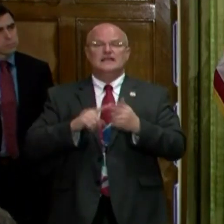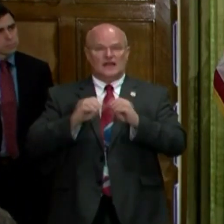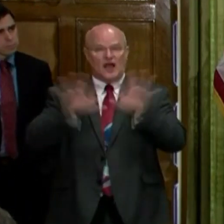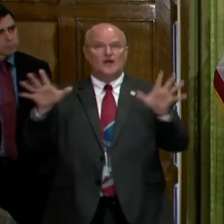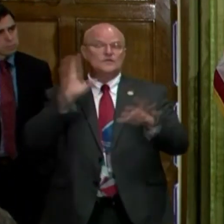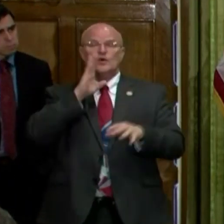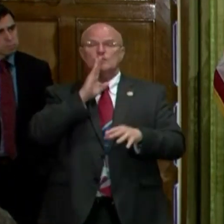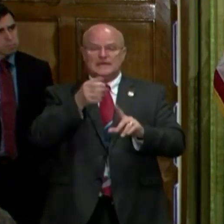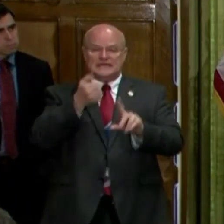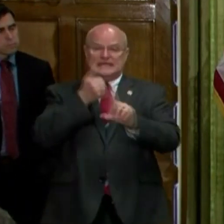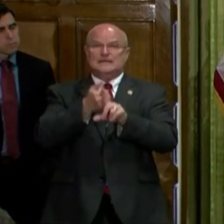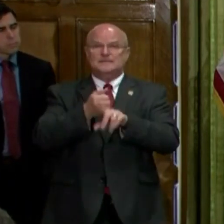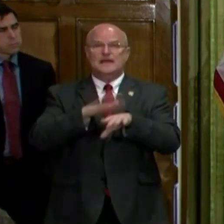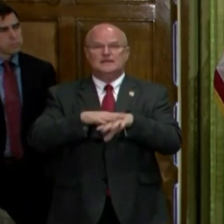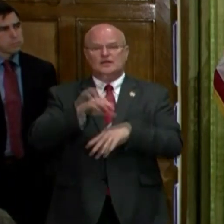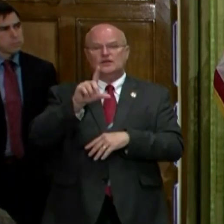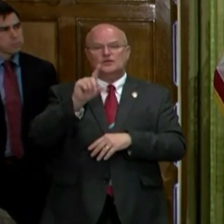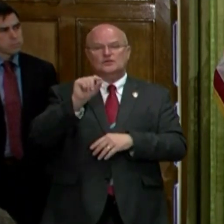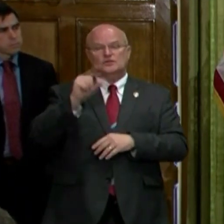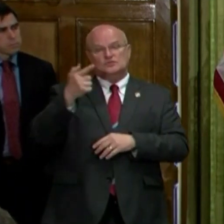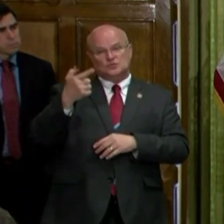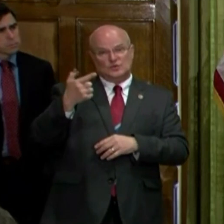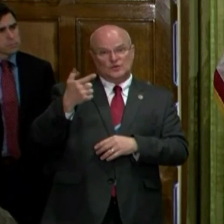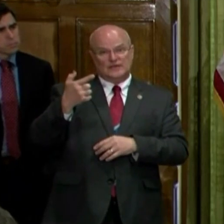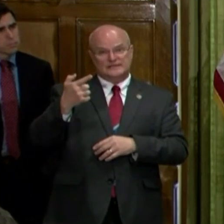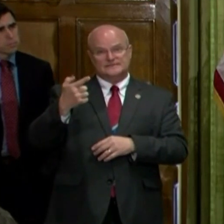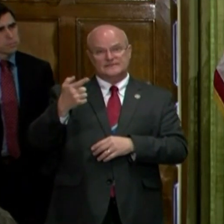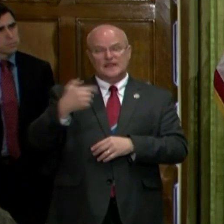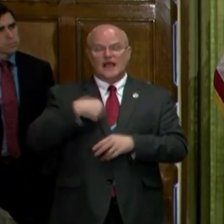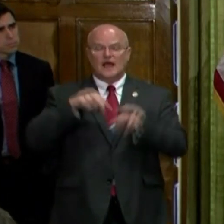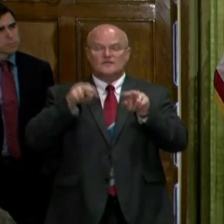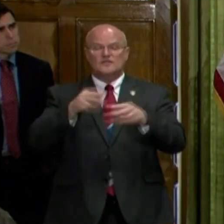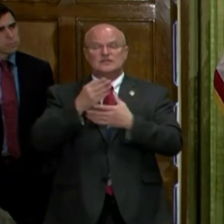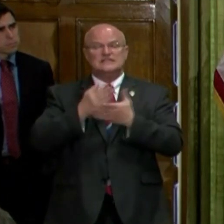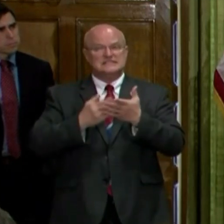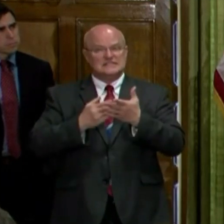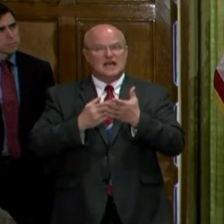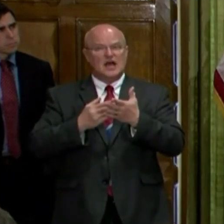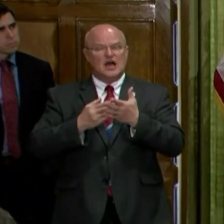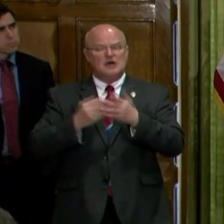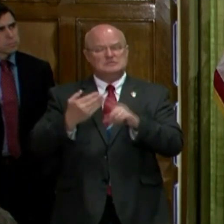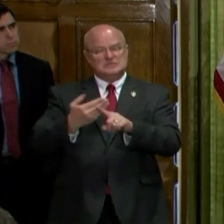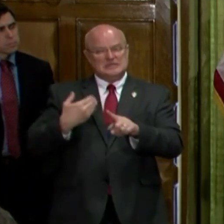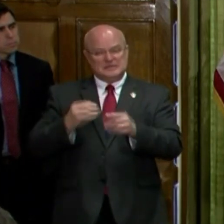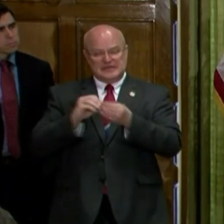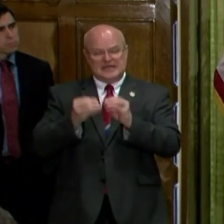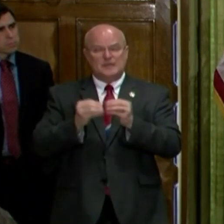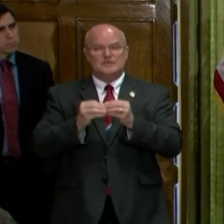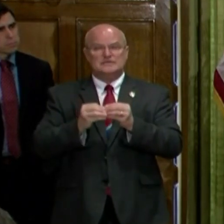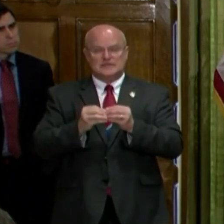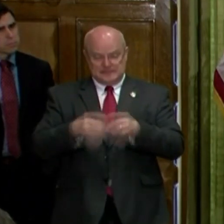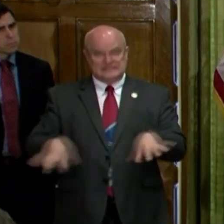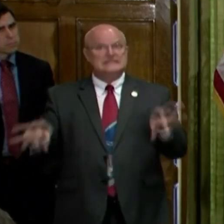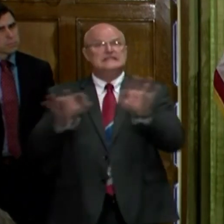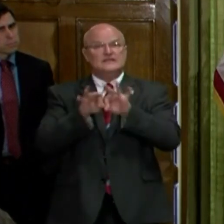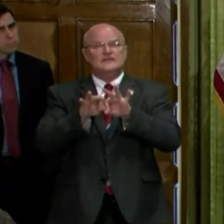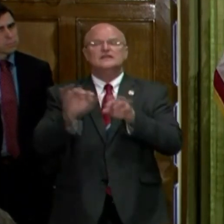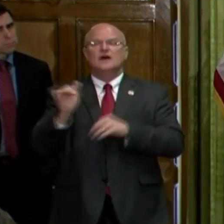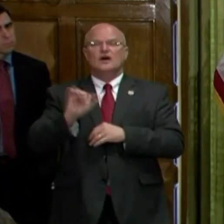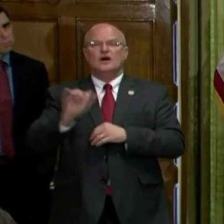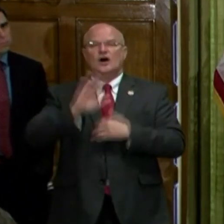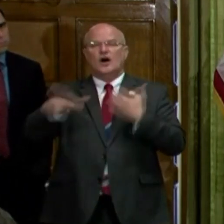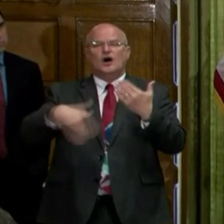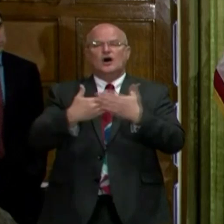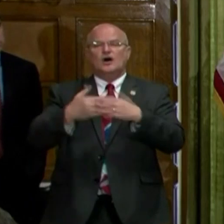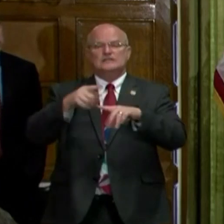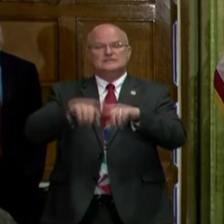Obviously, there will be an impact on 21. I've looked at some preliminary numbers, and it's going to be significant there. It all depends